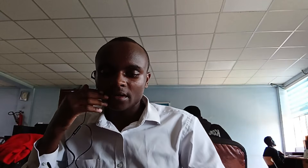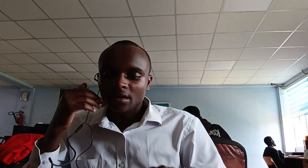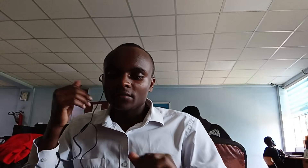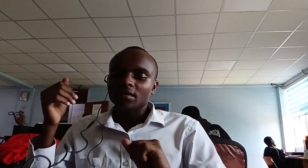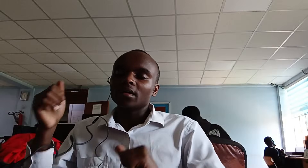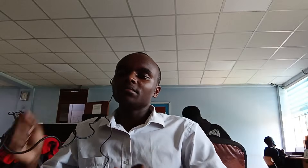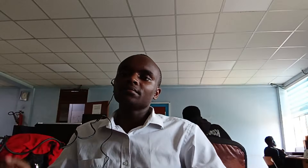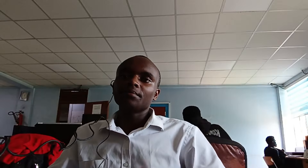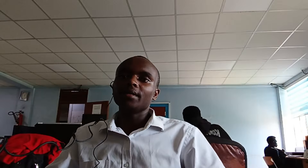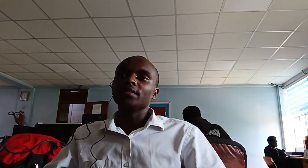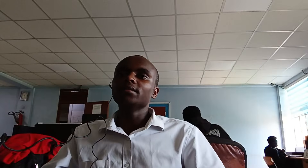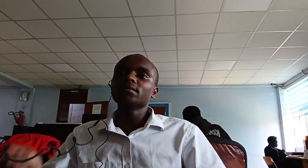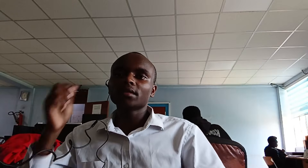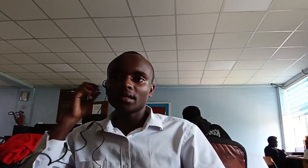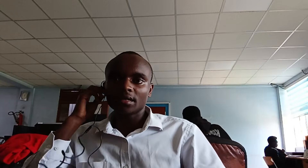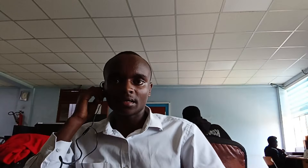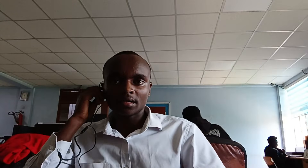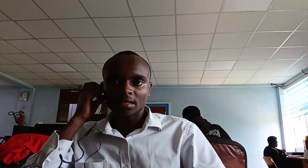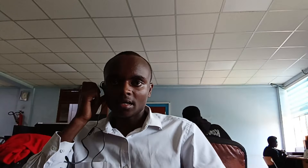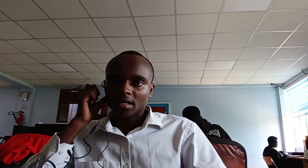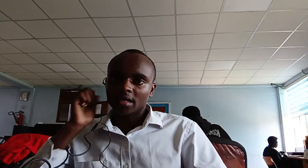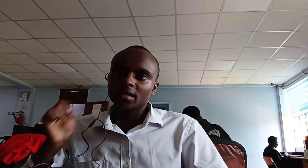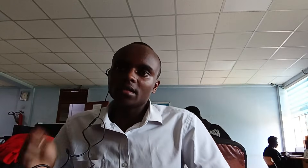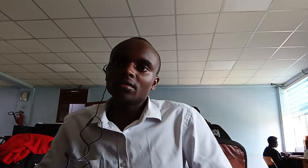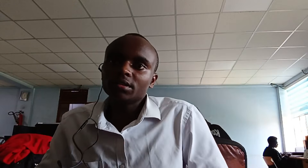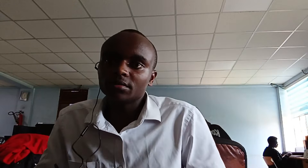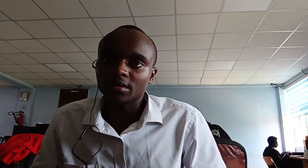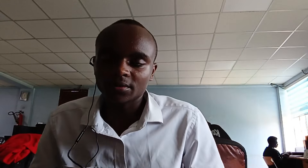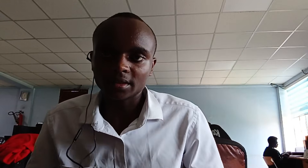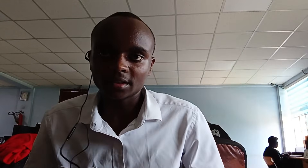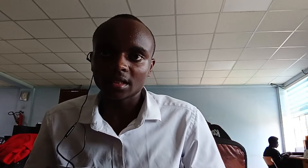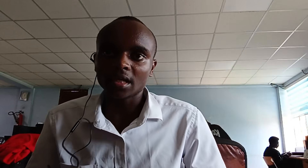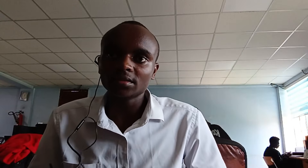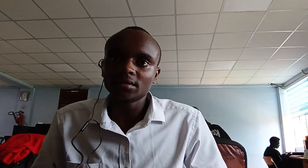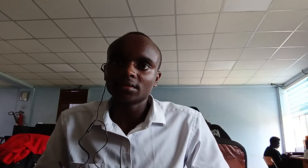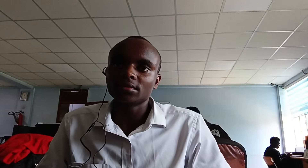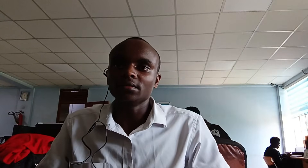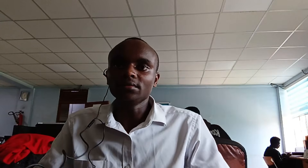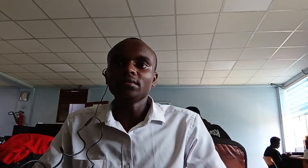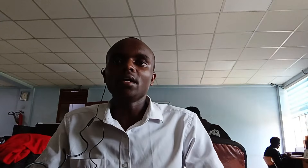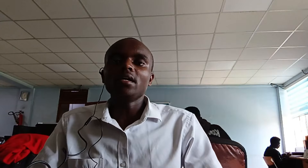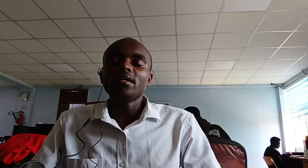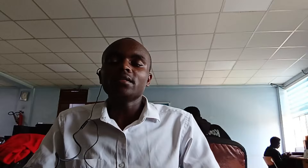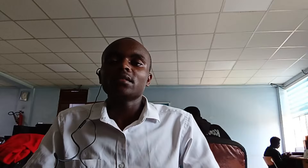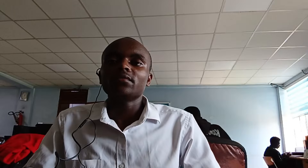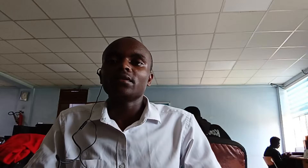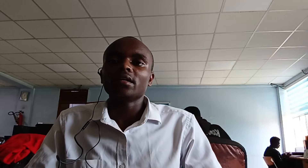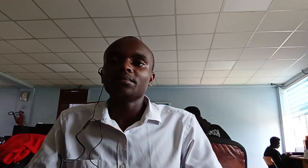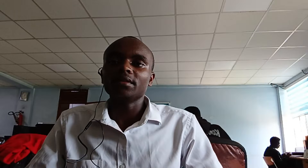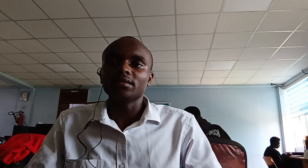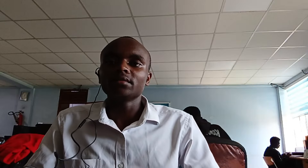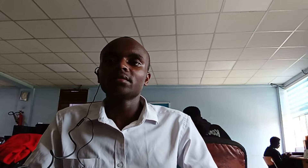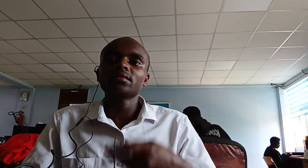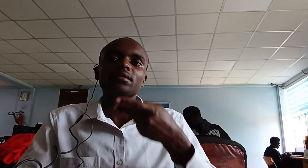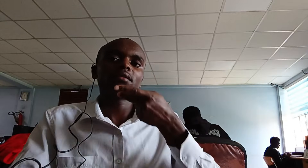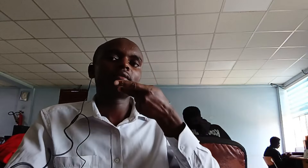for grandparents. I had not shown this in this class. So sign for grandparents,